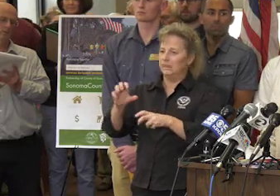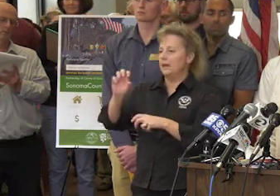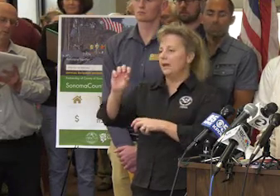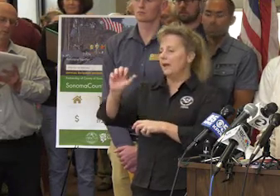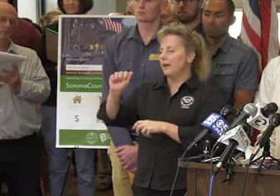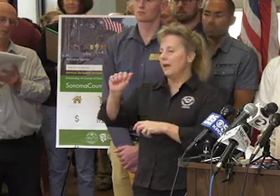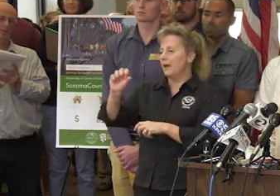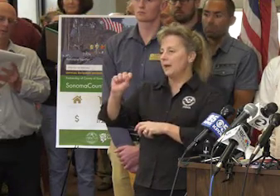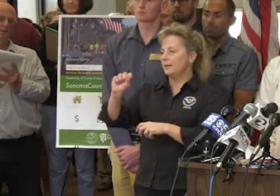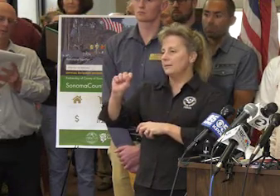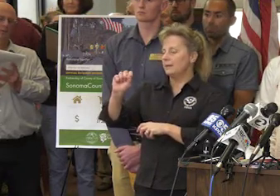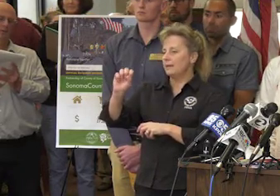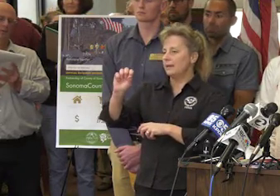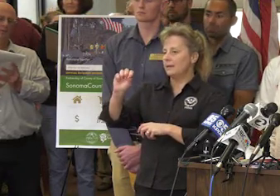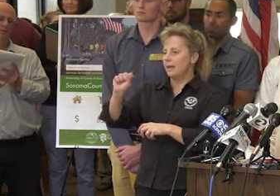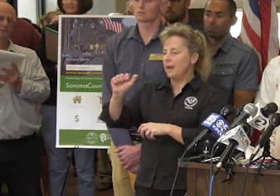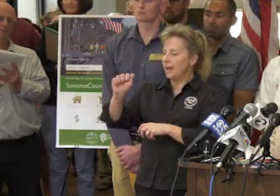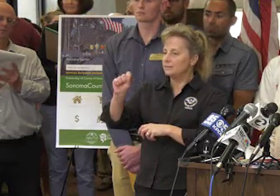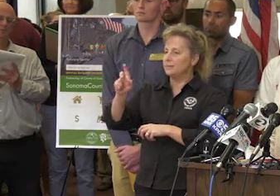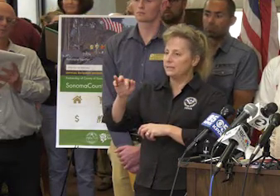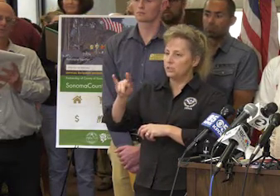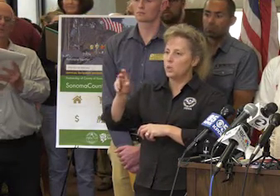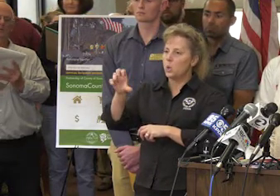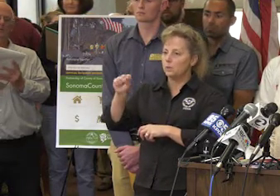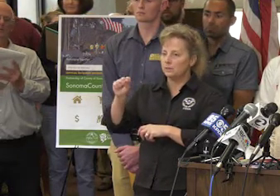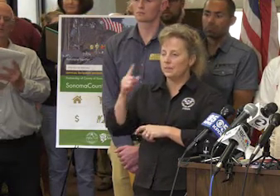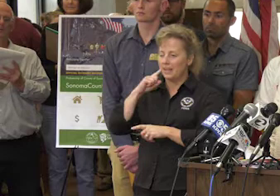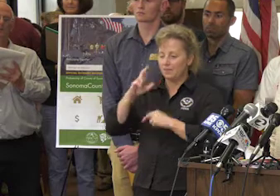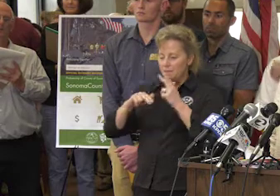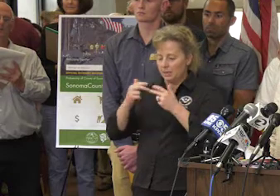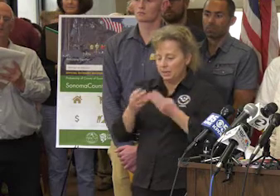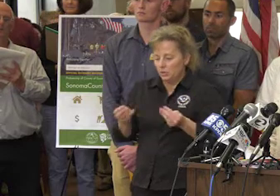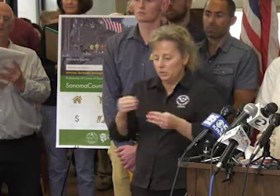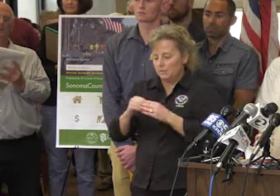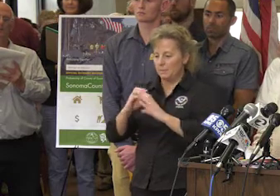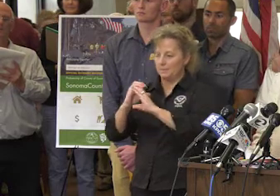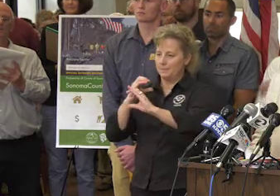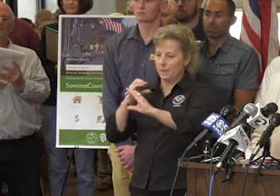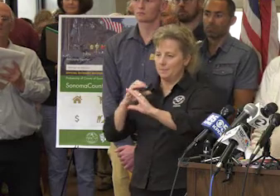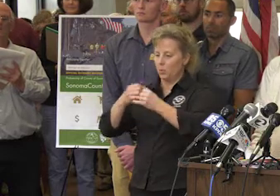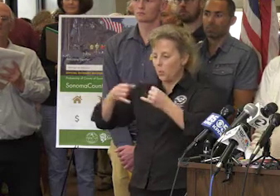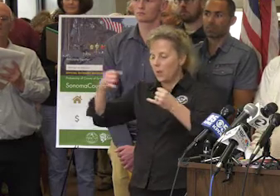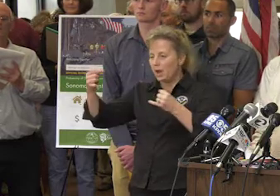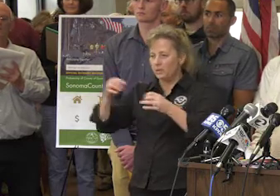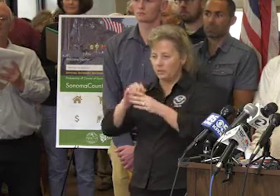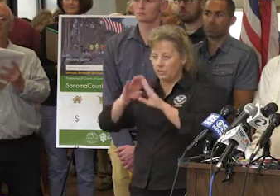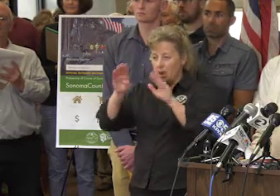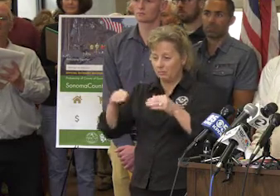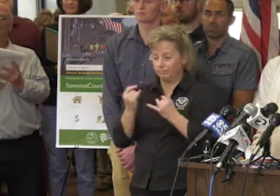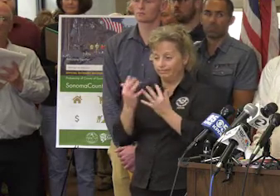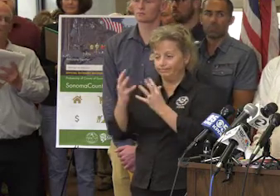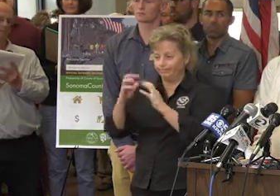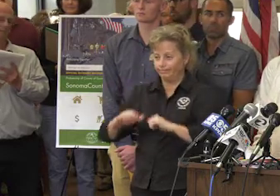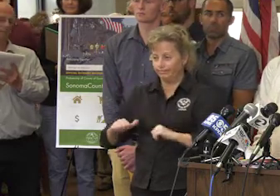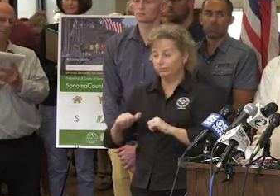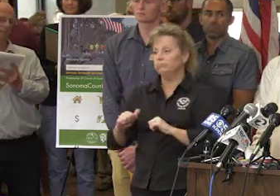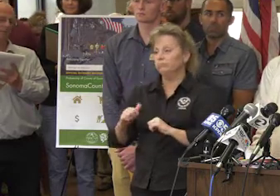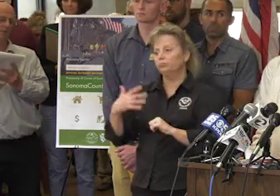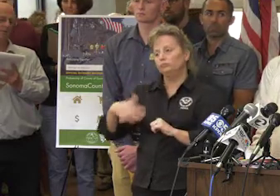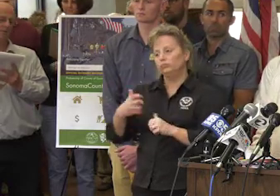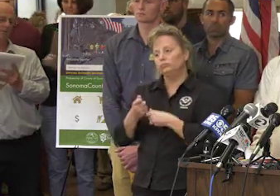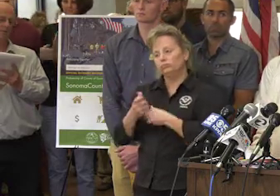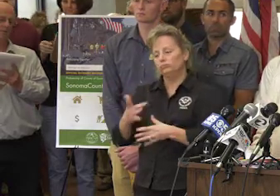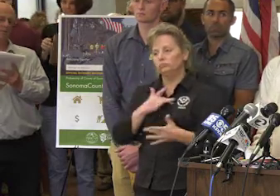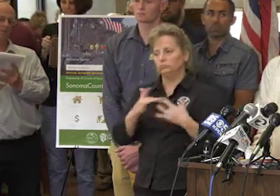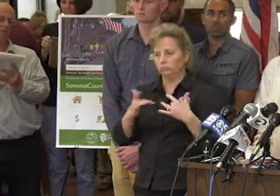asbestos. Think of all the things in the building materials in your house, in the pipes, in the wiring. And so this causes some concerns,